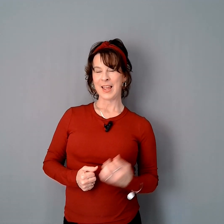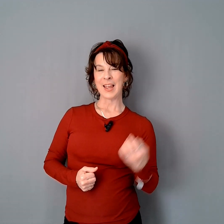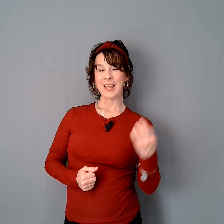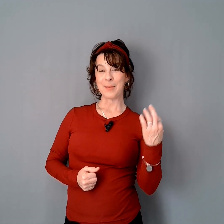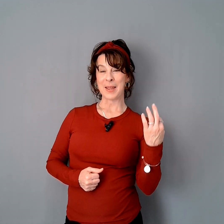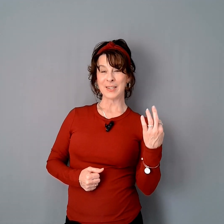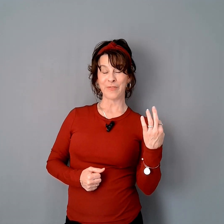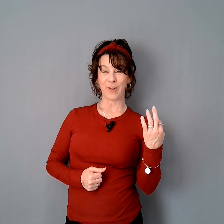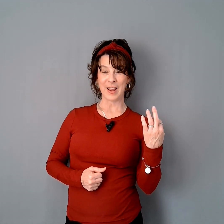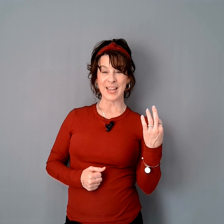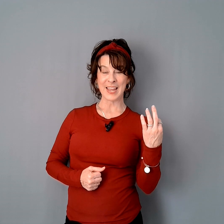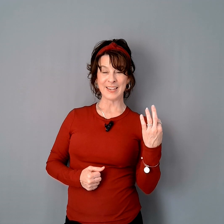And then back to Friday.